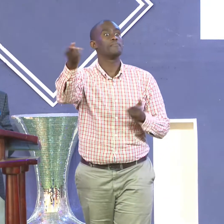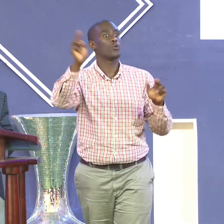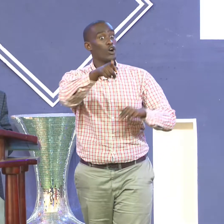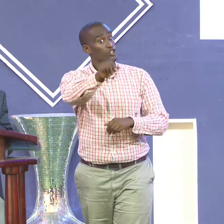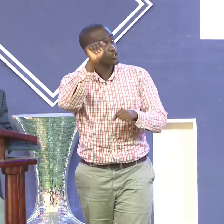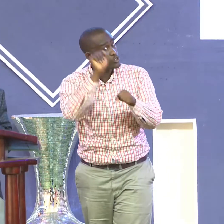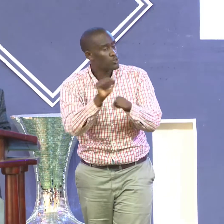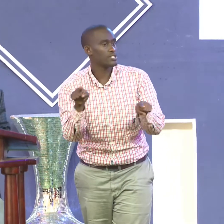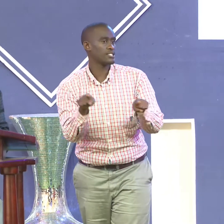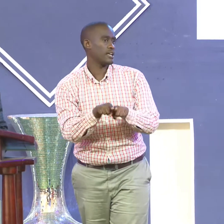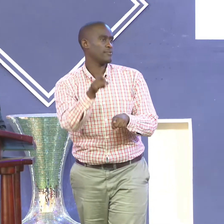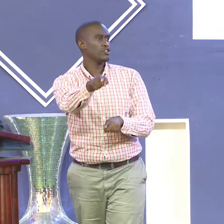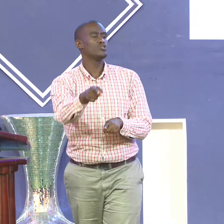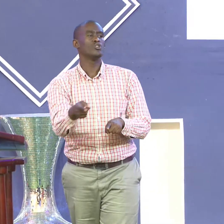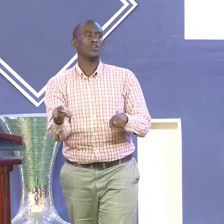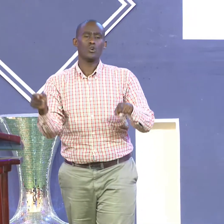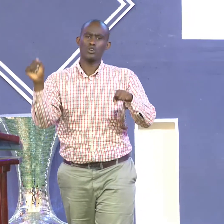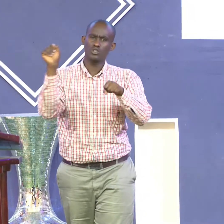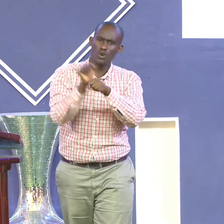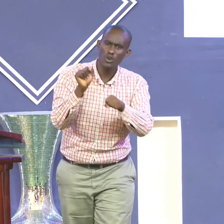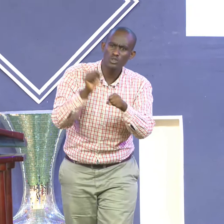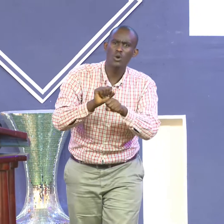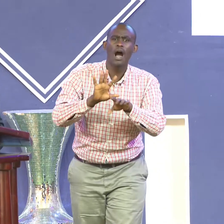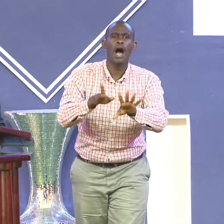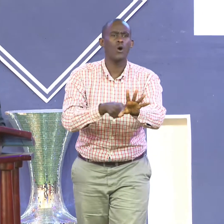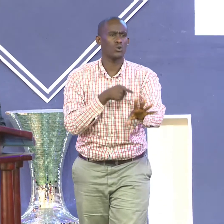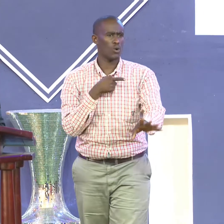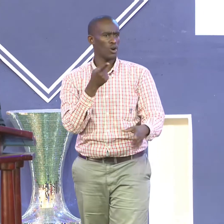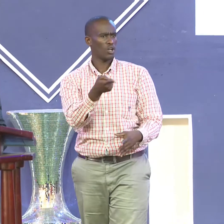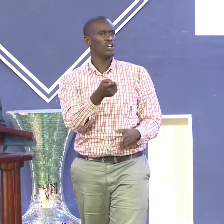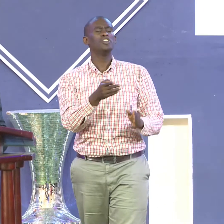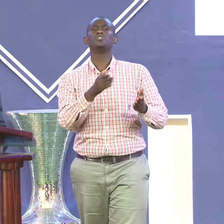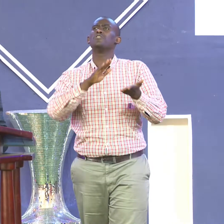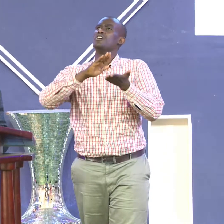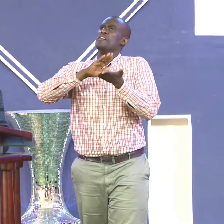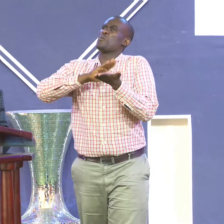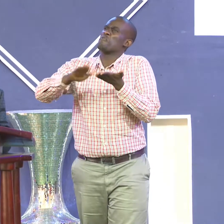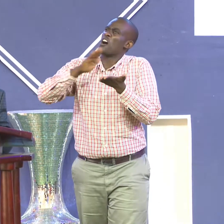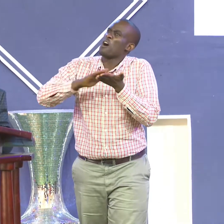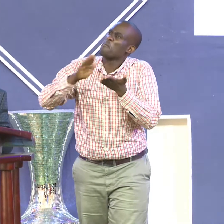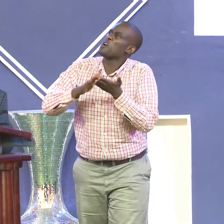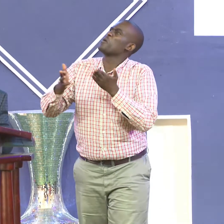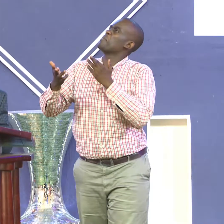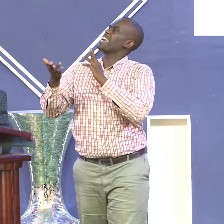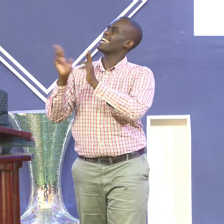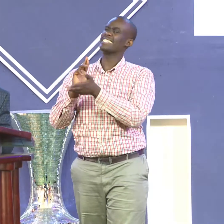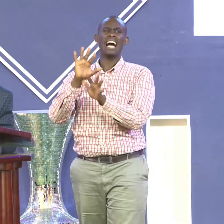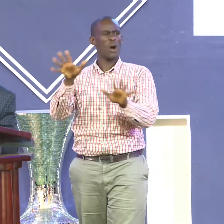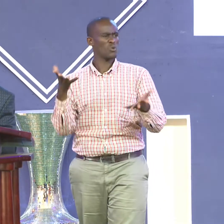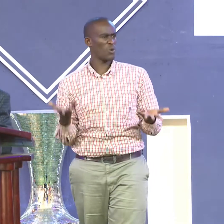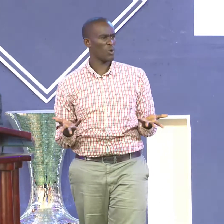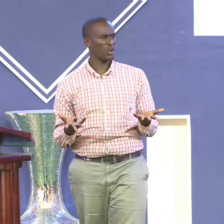again you do it. How long will you do that? How long will you repent for? You